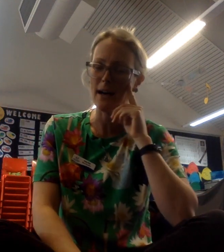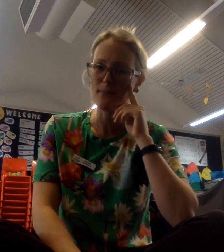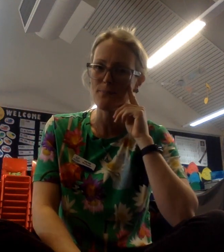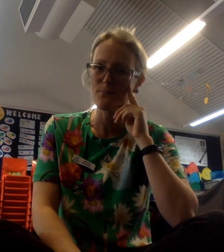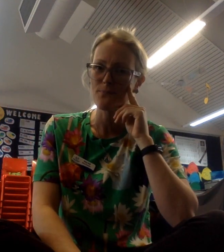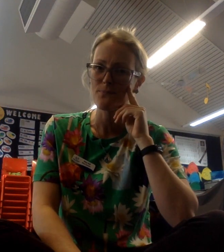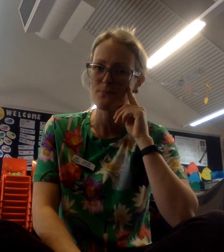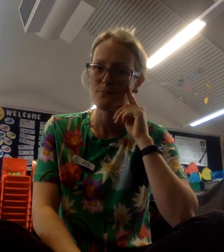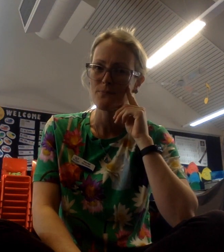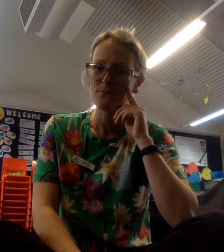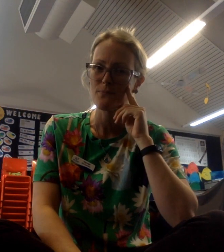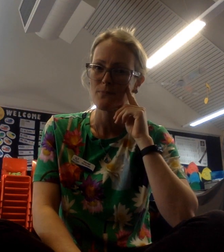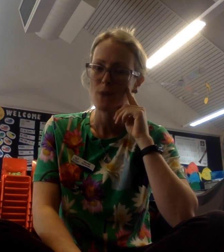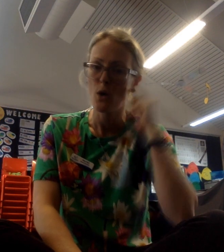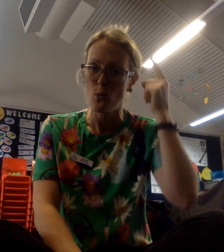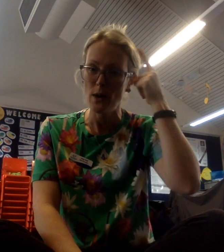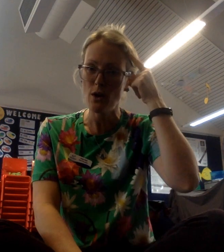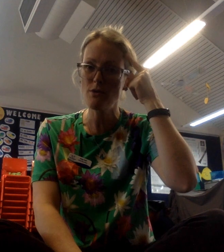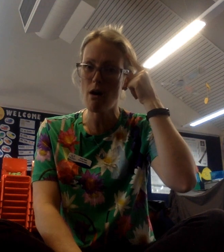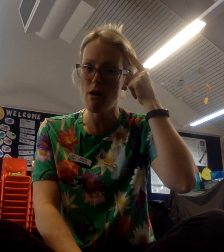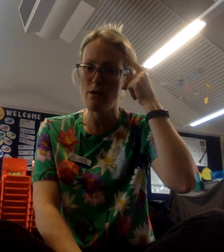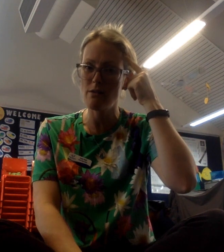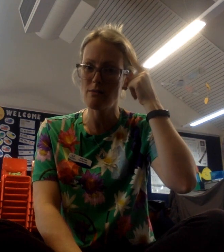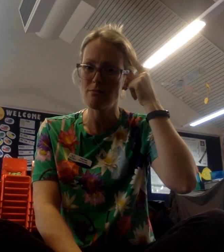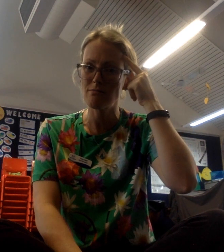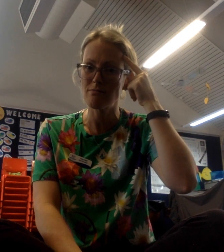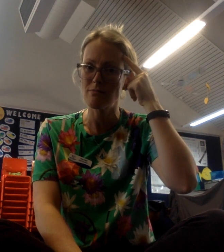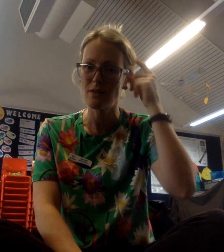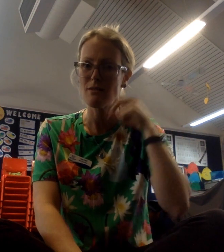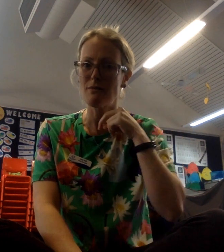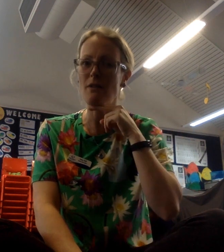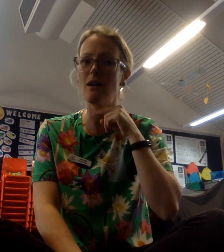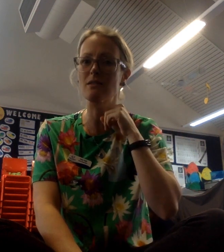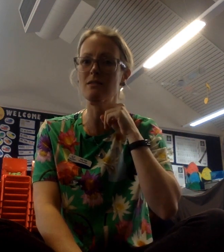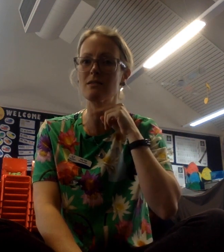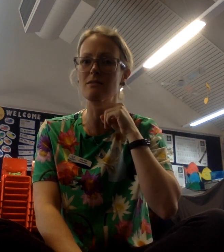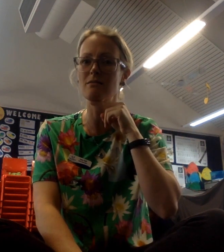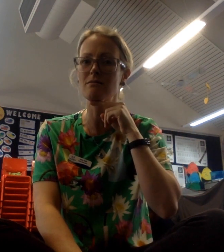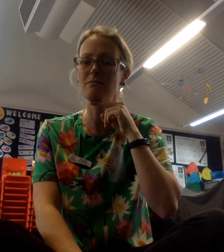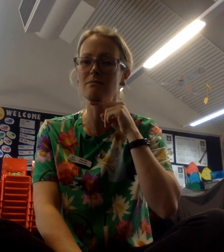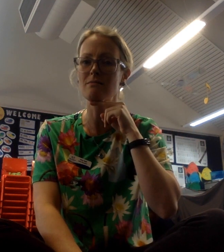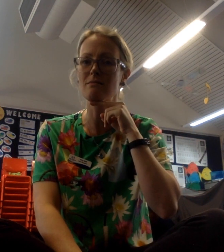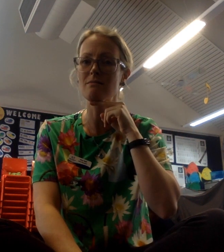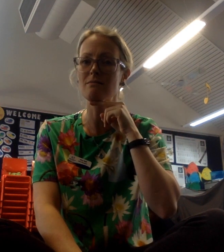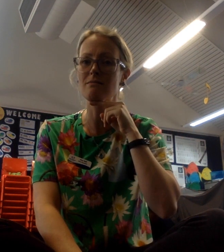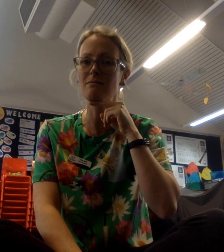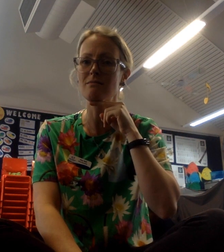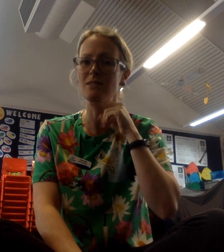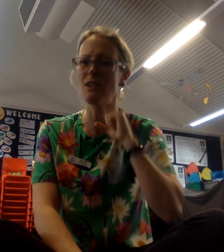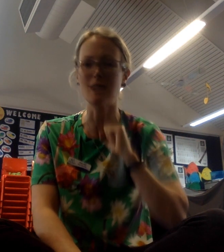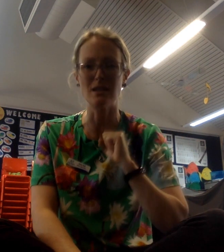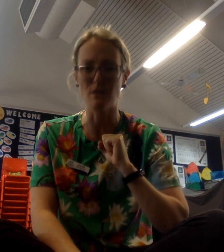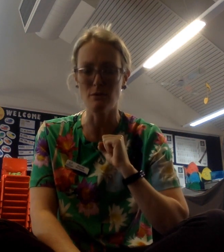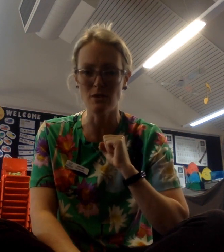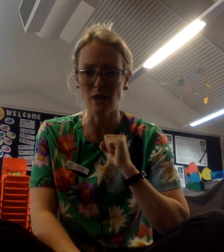we all know frogs don't say da glumf do they